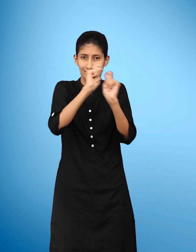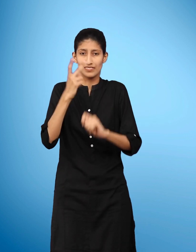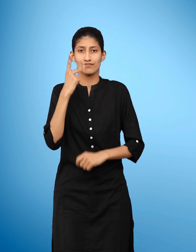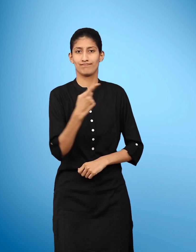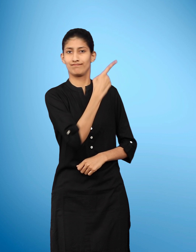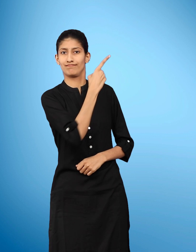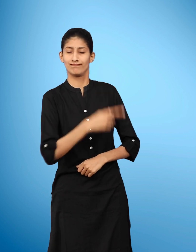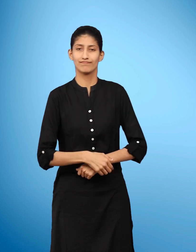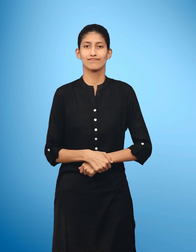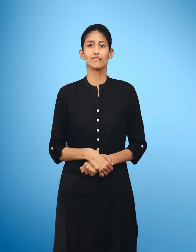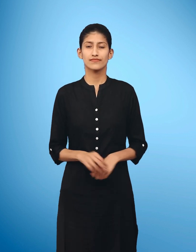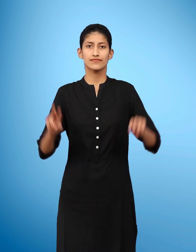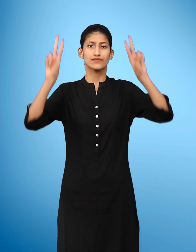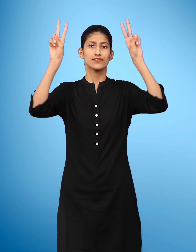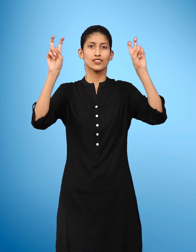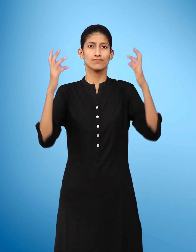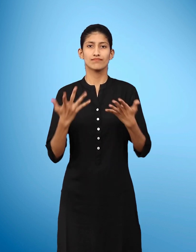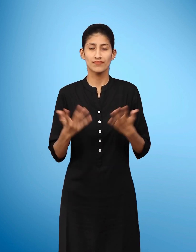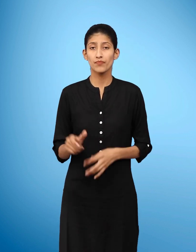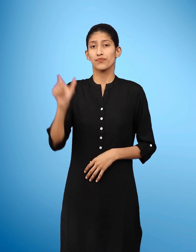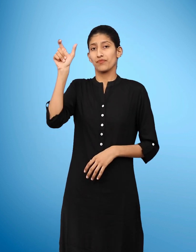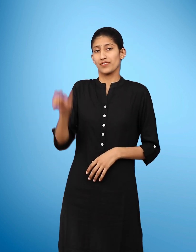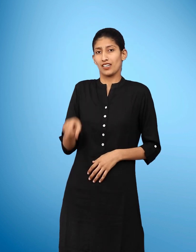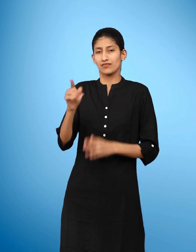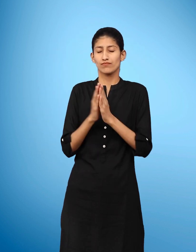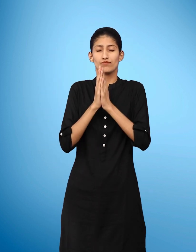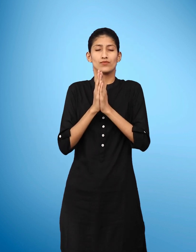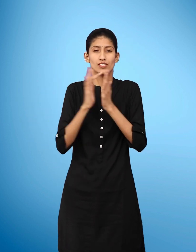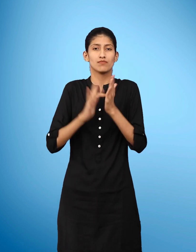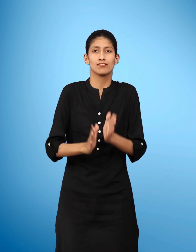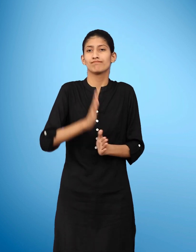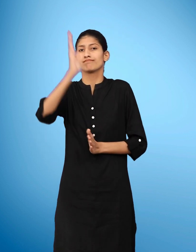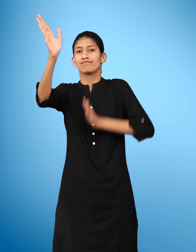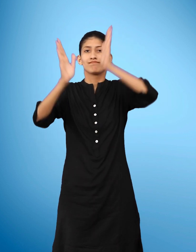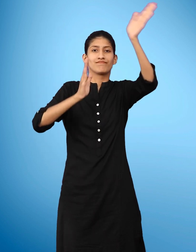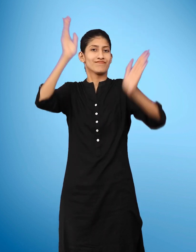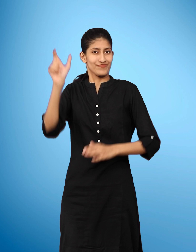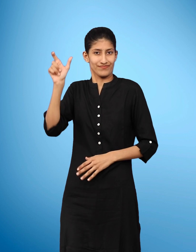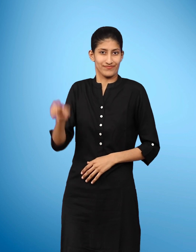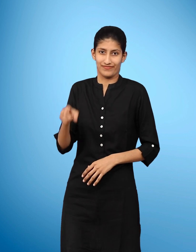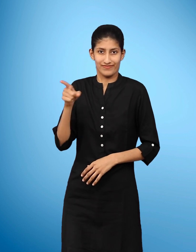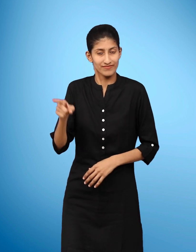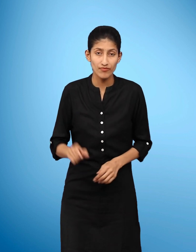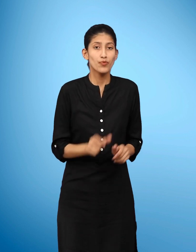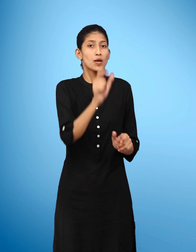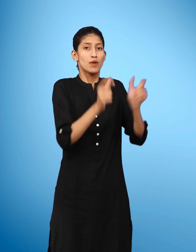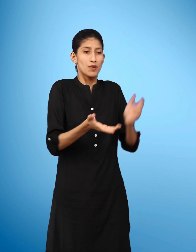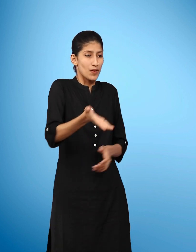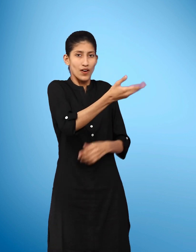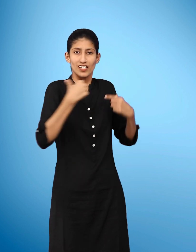Maharashtra. The quest of the pilgrims, as traders journeyed to distant lands in